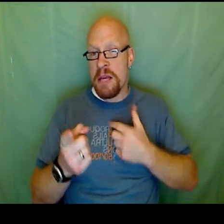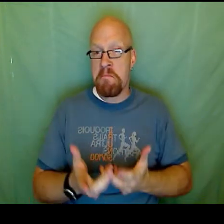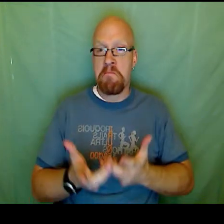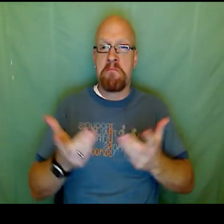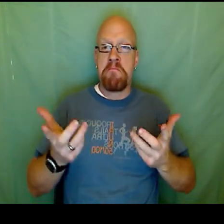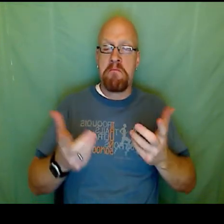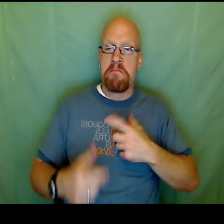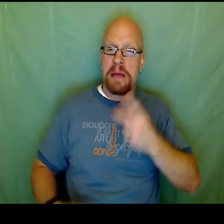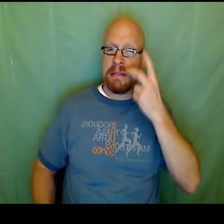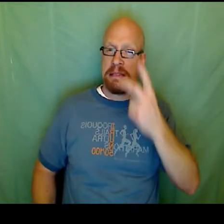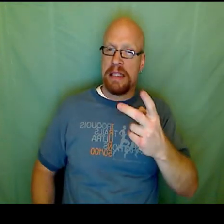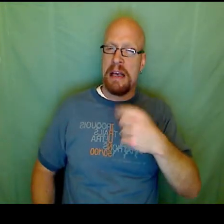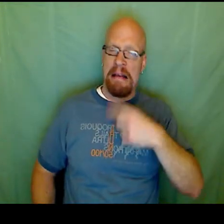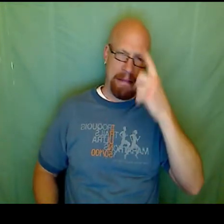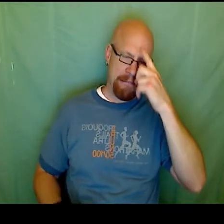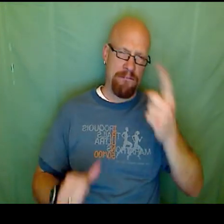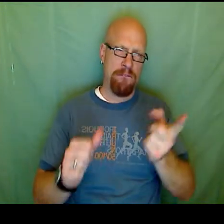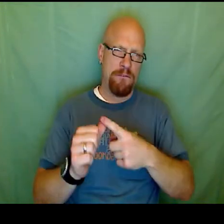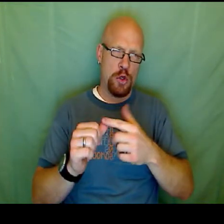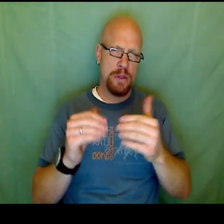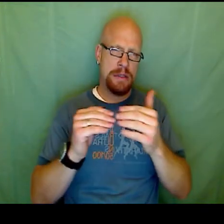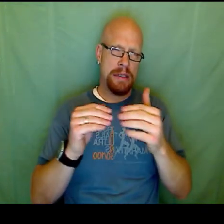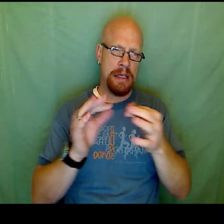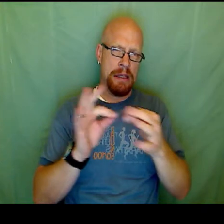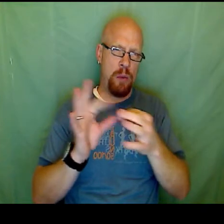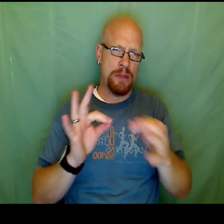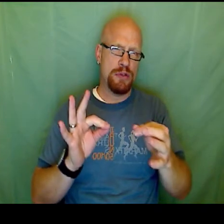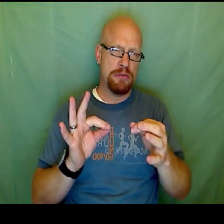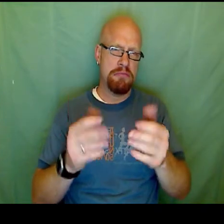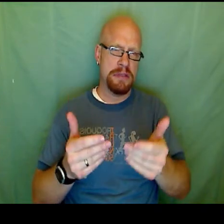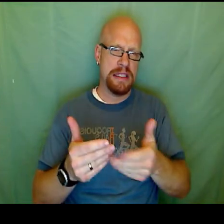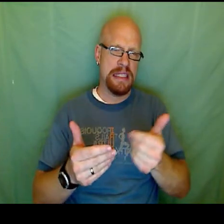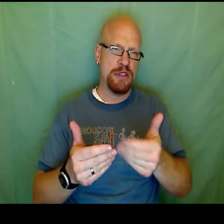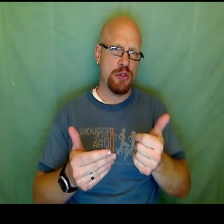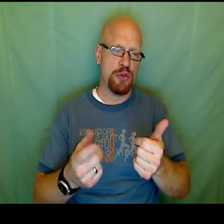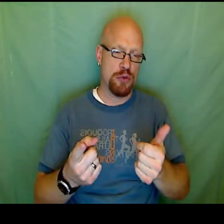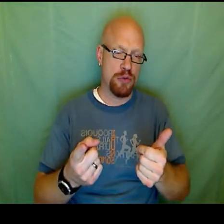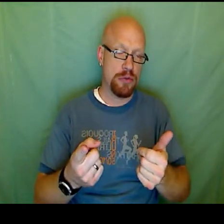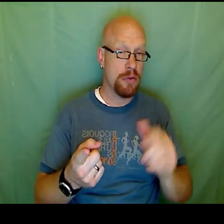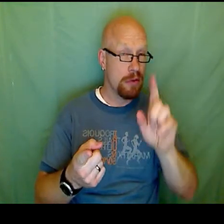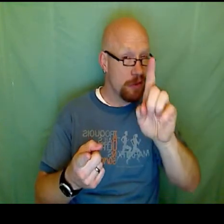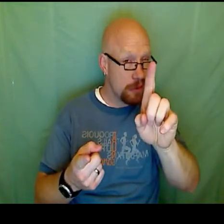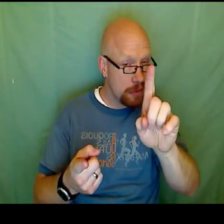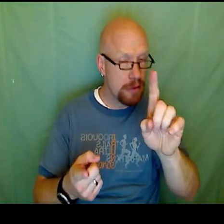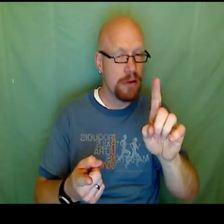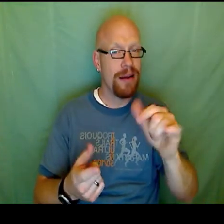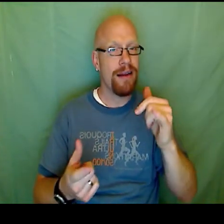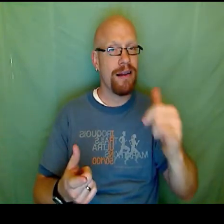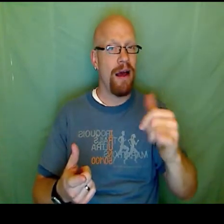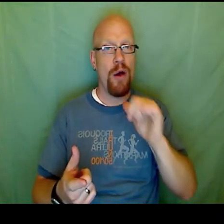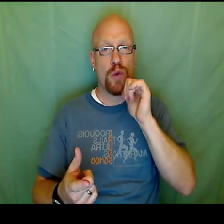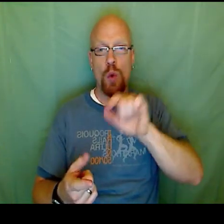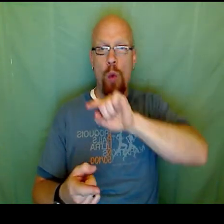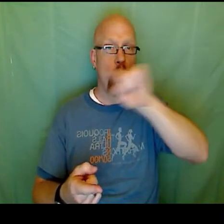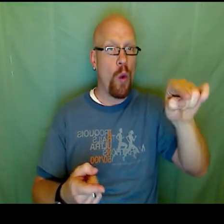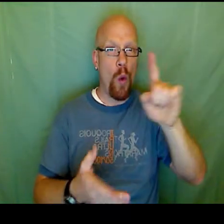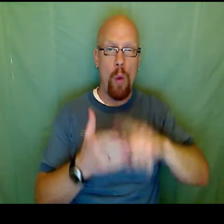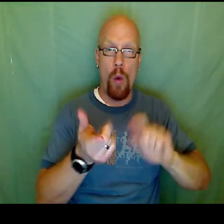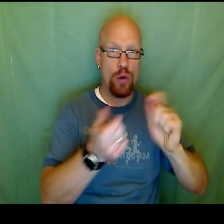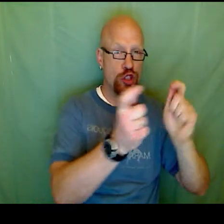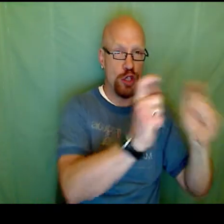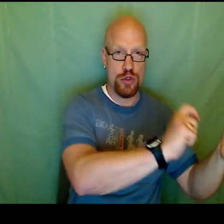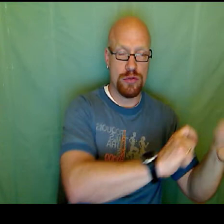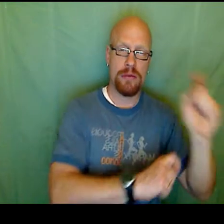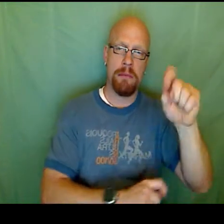in either of the equations with 4 to solve for y. I think I'm going to choose the first equation. It's easier. It